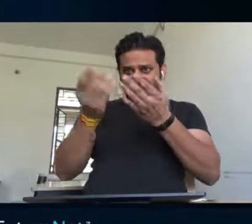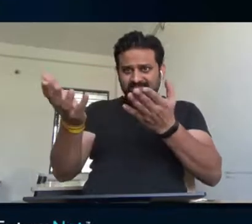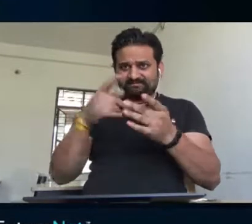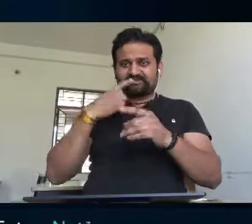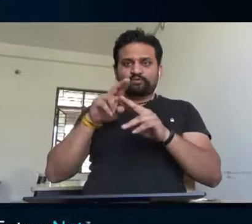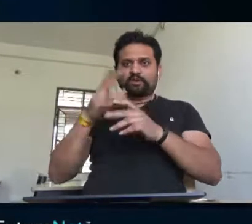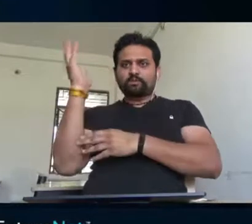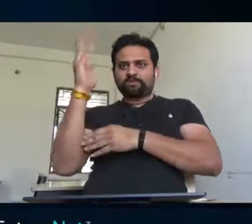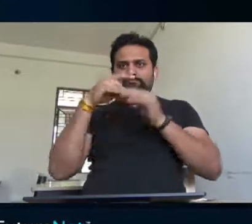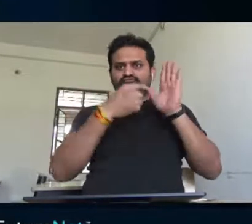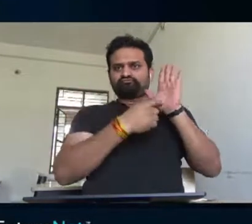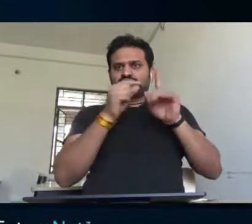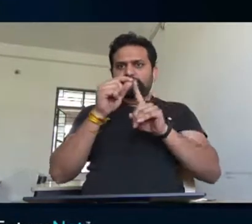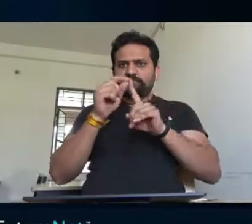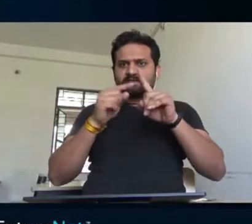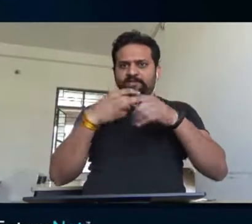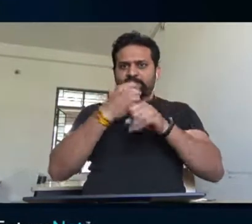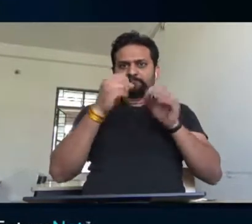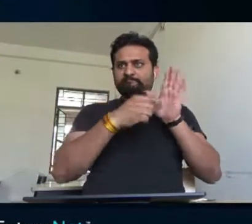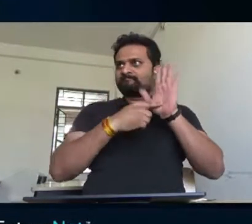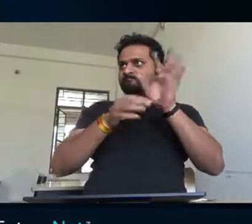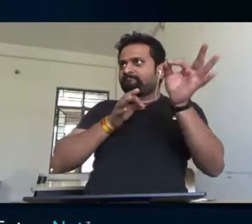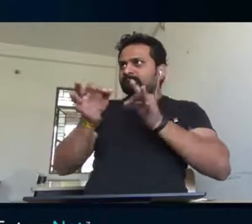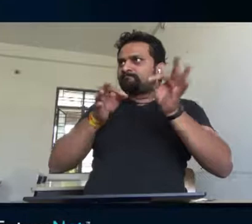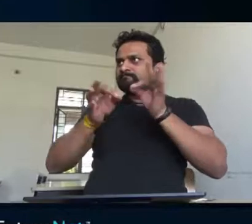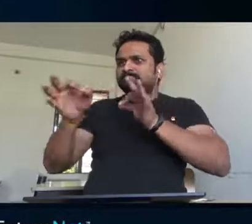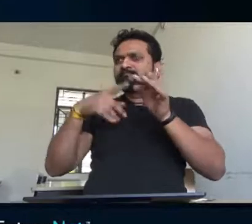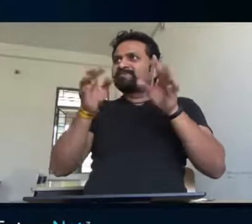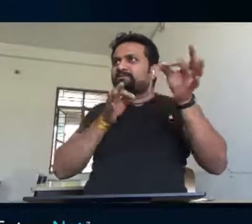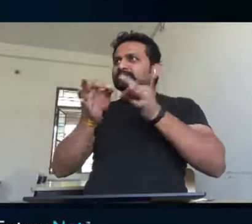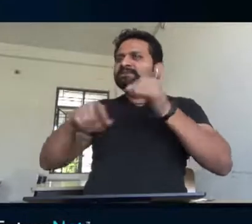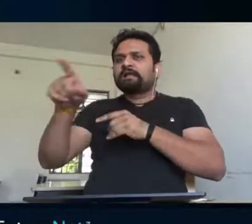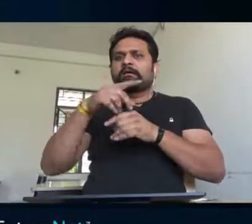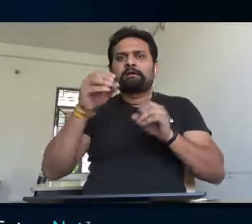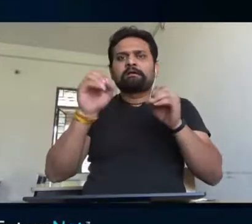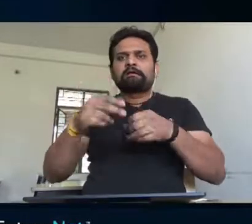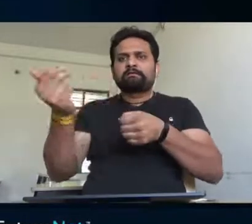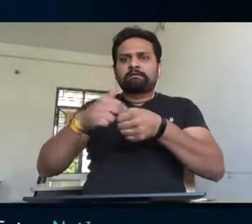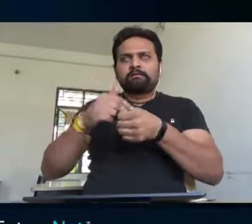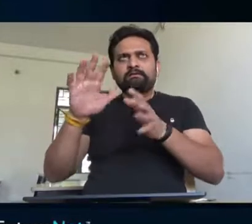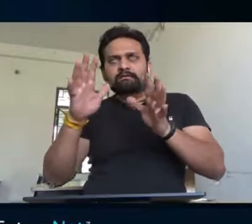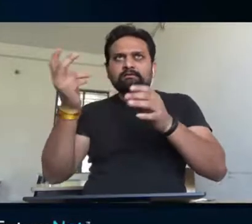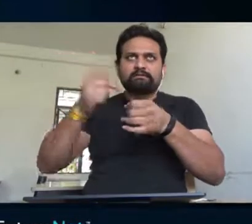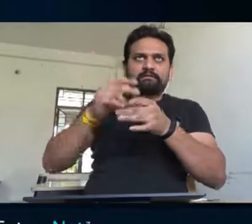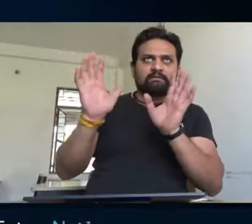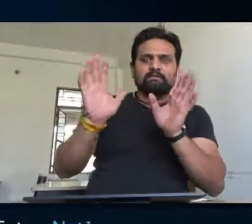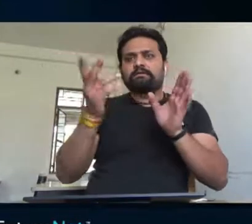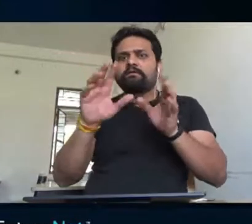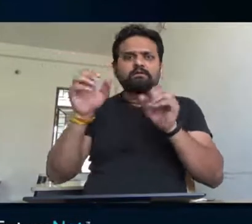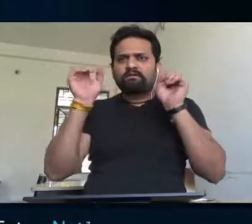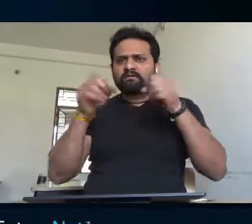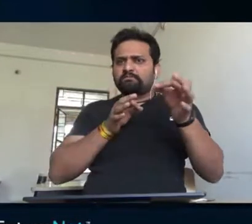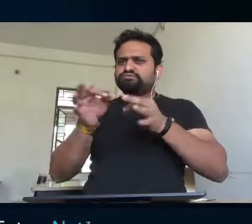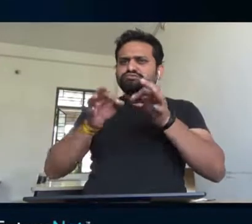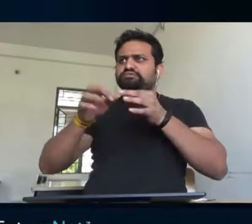make a presentation, it's no reason to sign up. To sign up. To don't sign up, yeah. Maybe you can tell it a little bit to